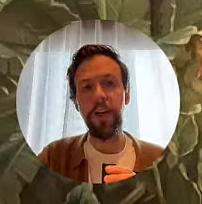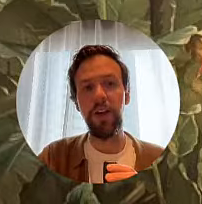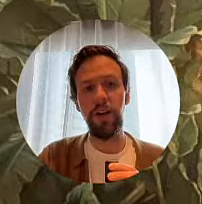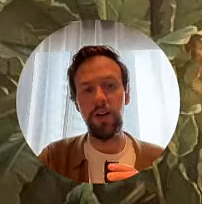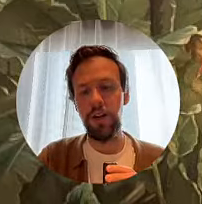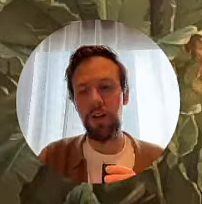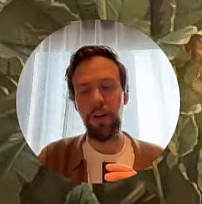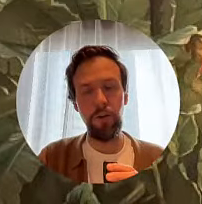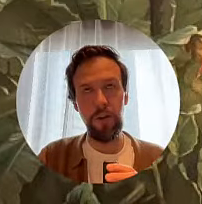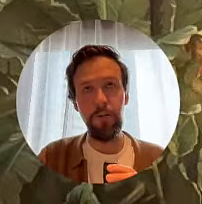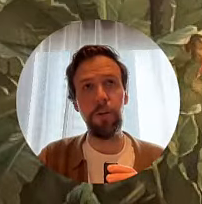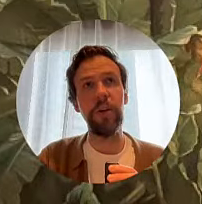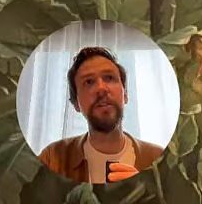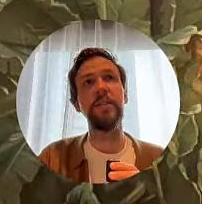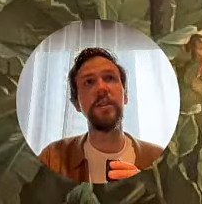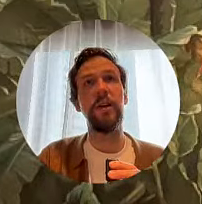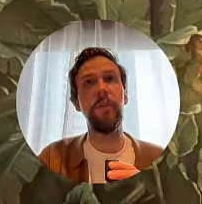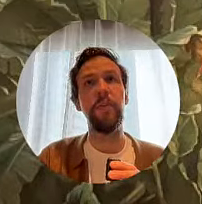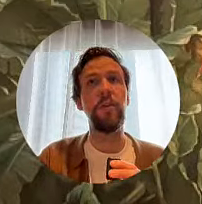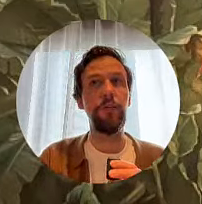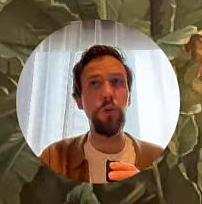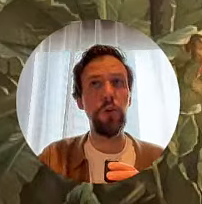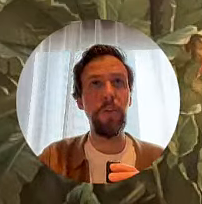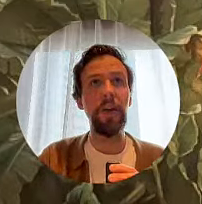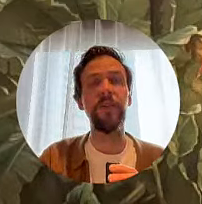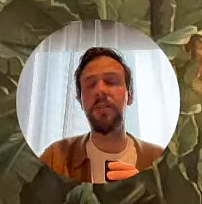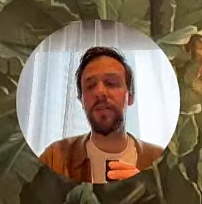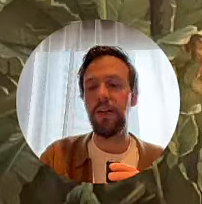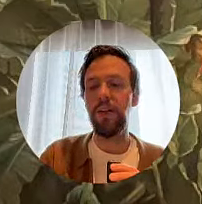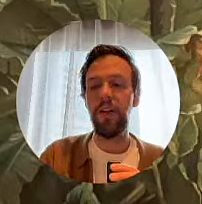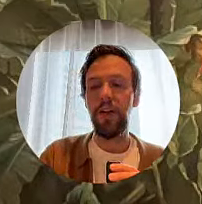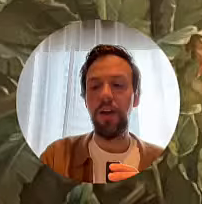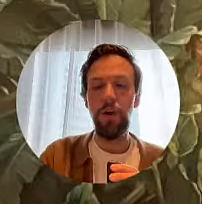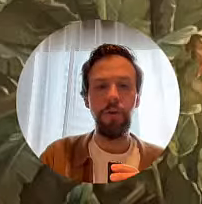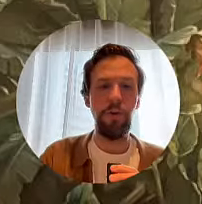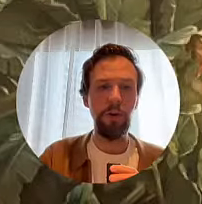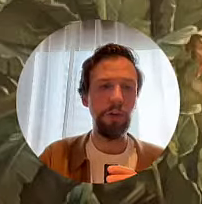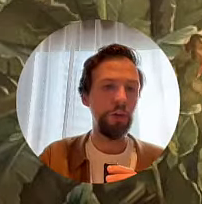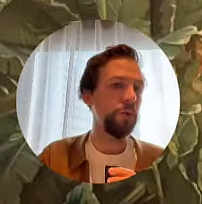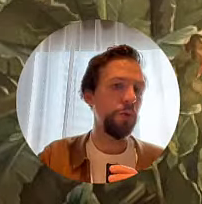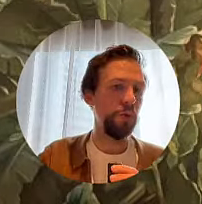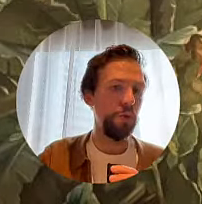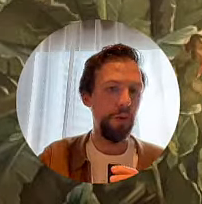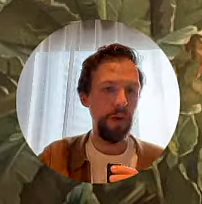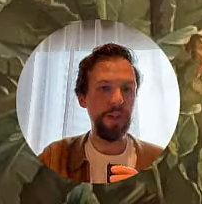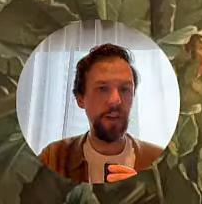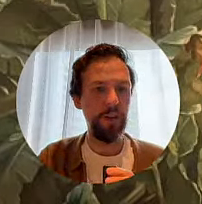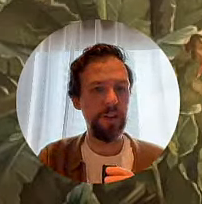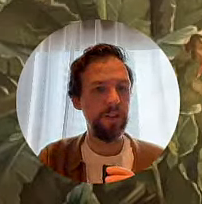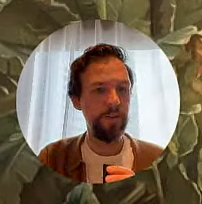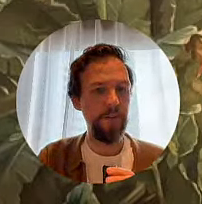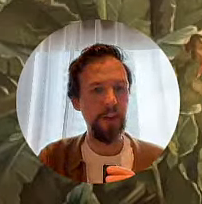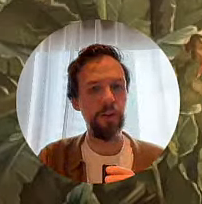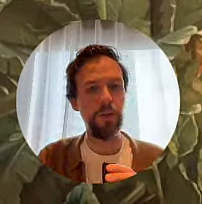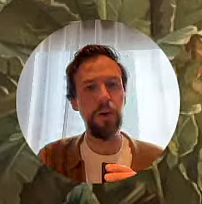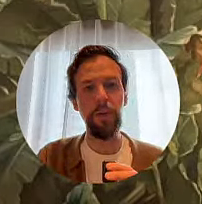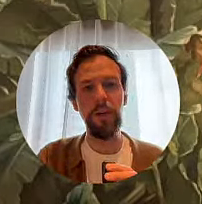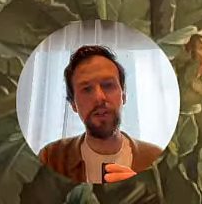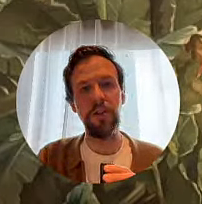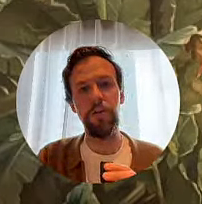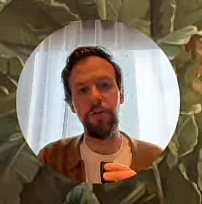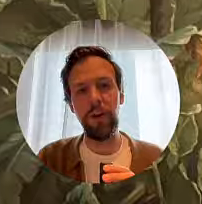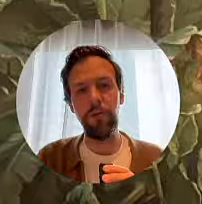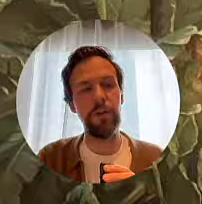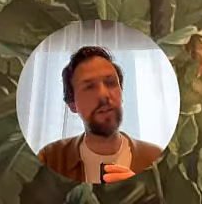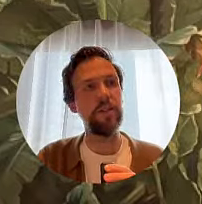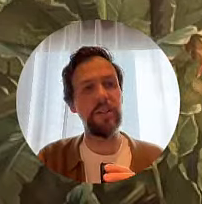Costa Rica in the rainforest. And if you do the maths, then Art of Fauna contributed to 3,500 square